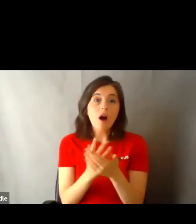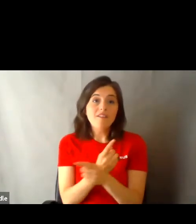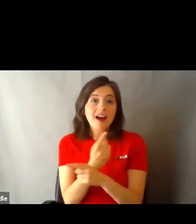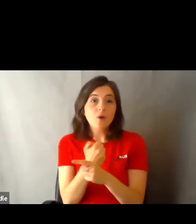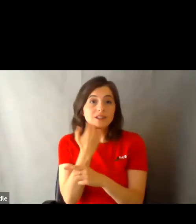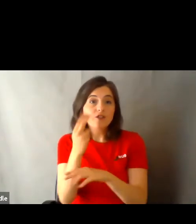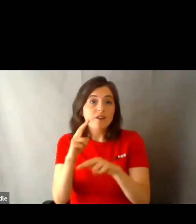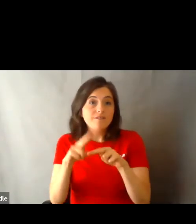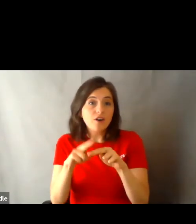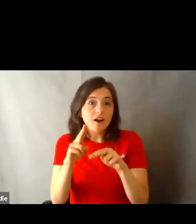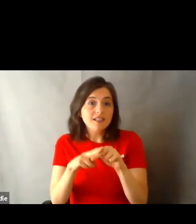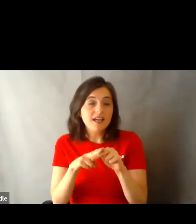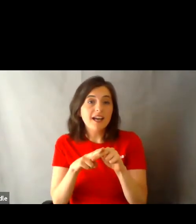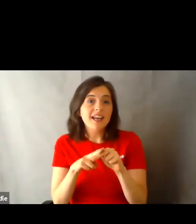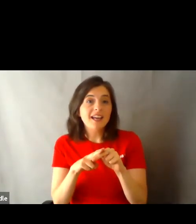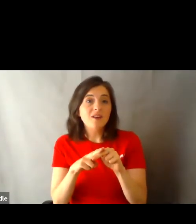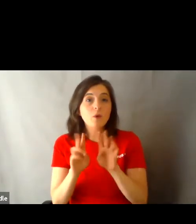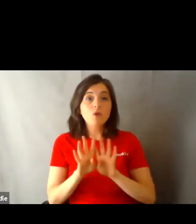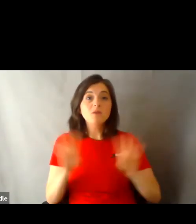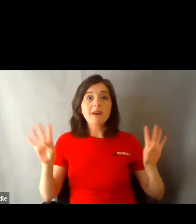Friday, picket